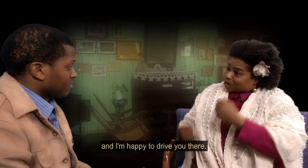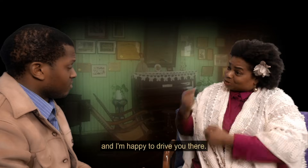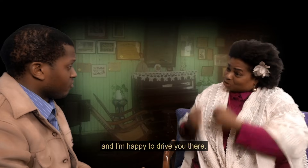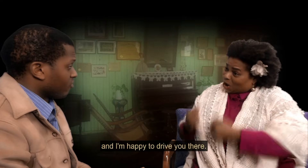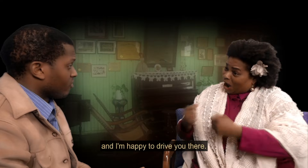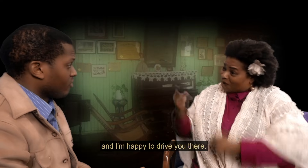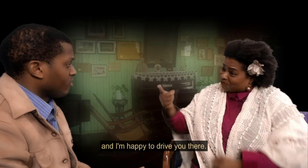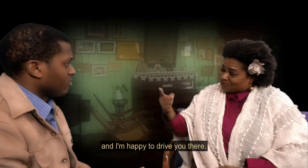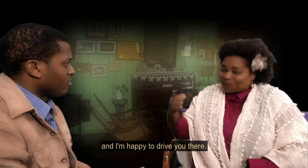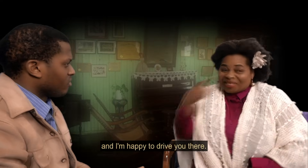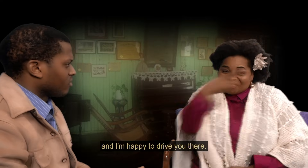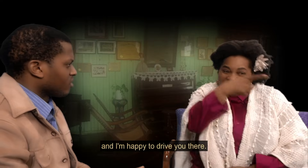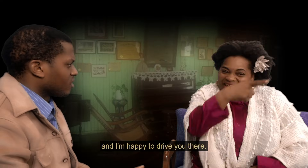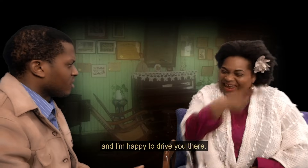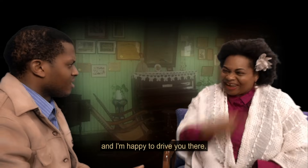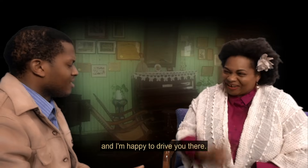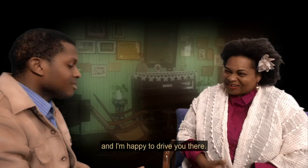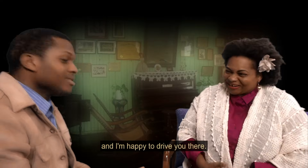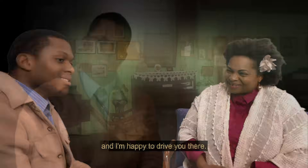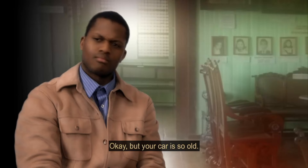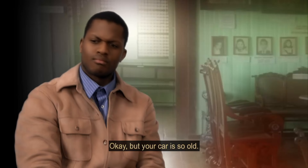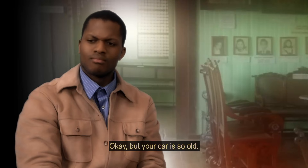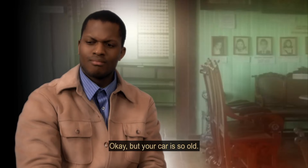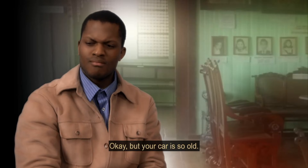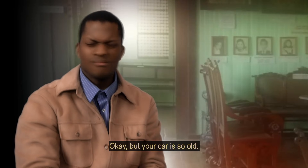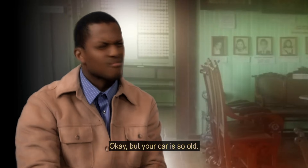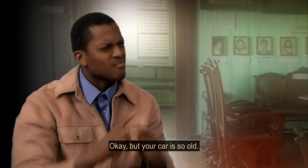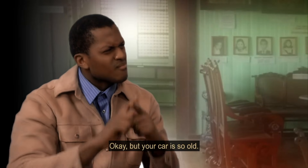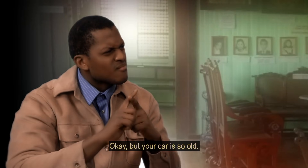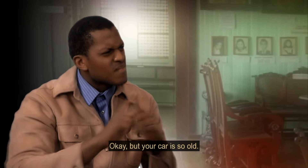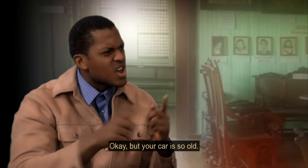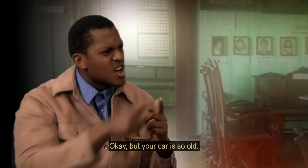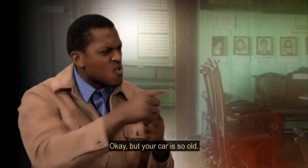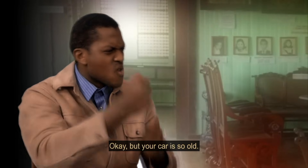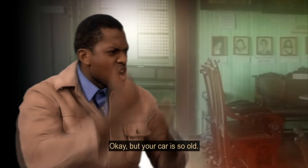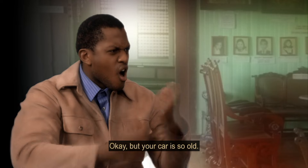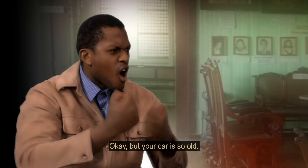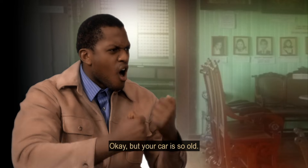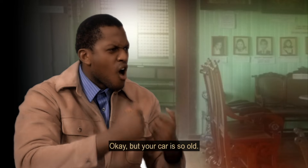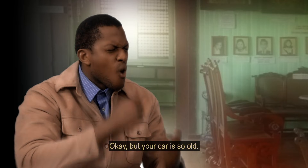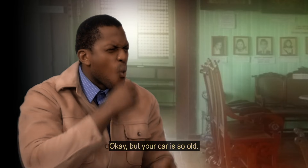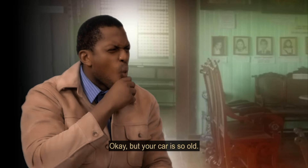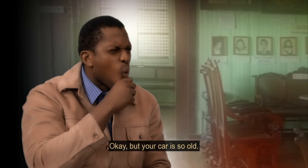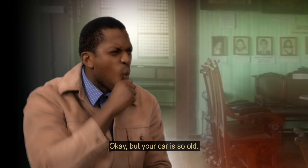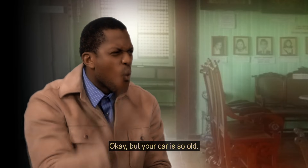And I'm happy to drive you there. Okay. But your car is so old.